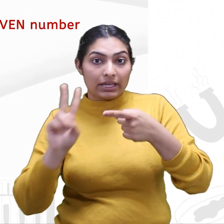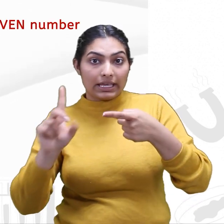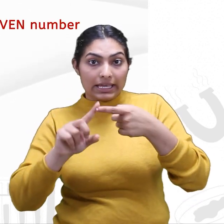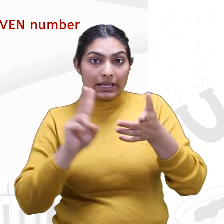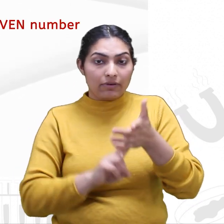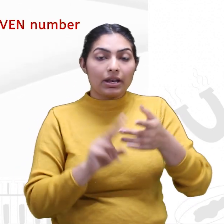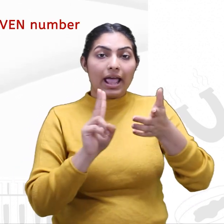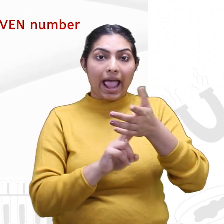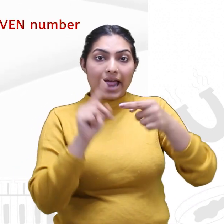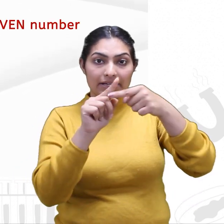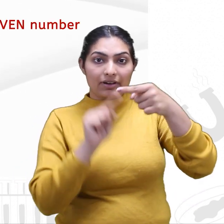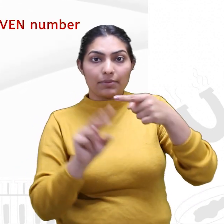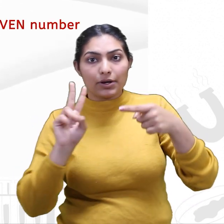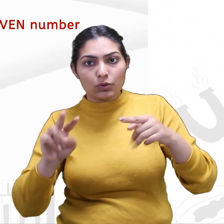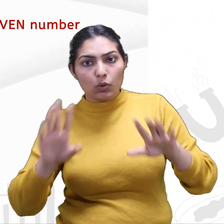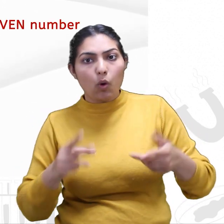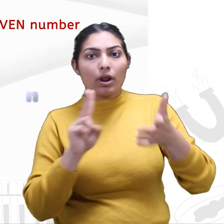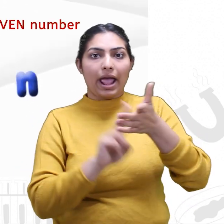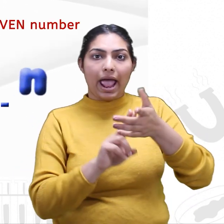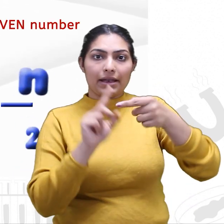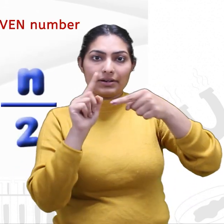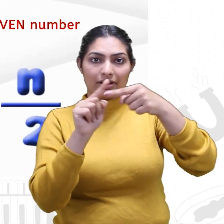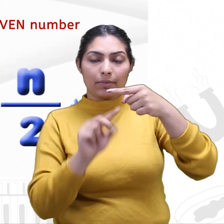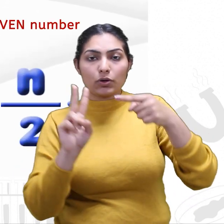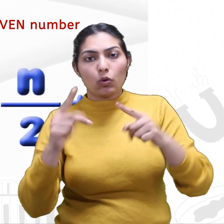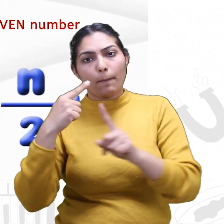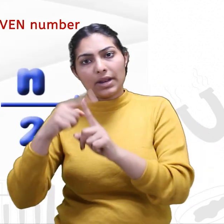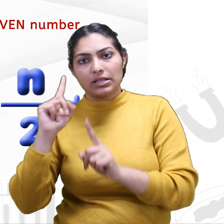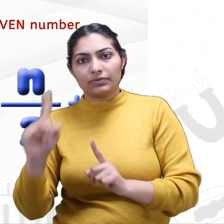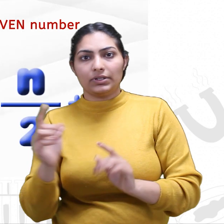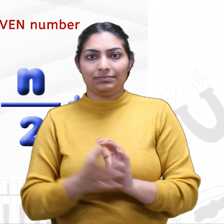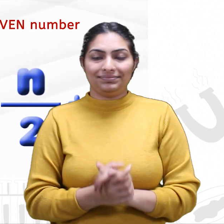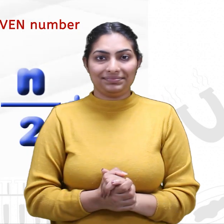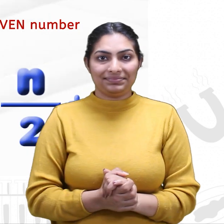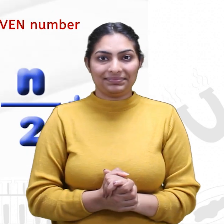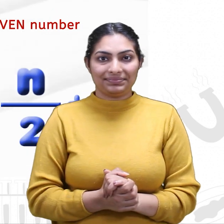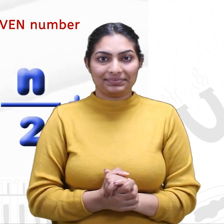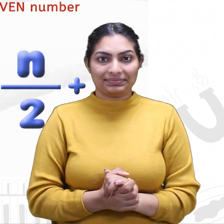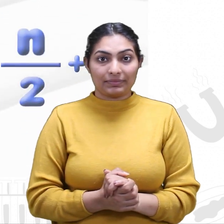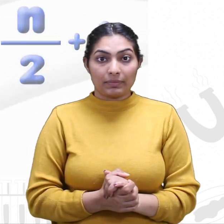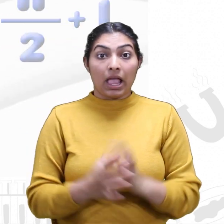is even number then median will be n by 2 and n by 2 plus 1.